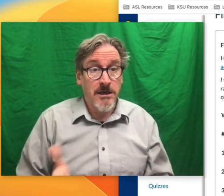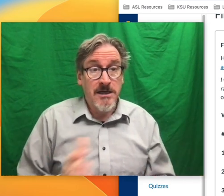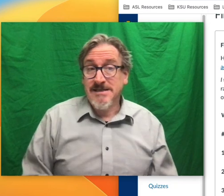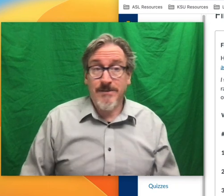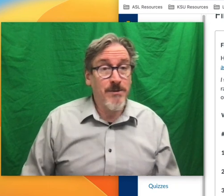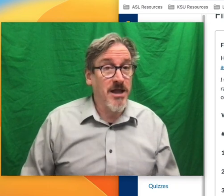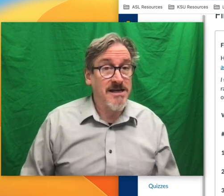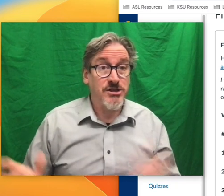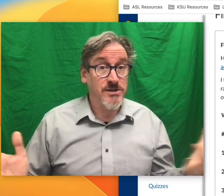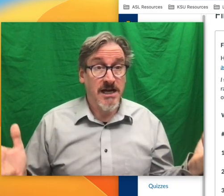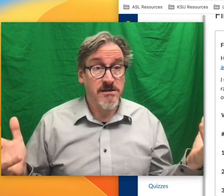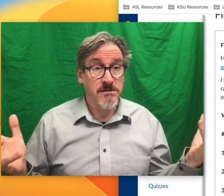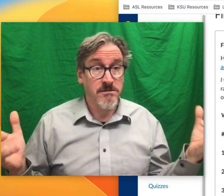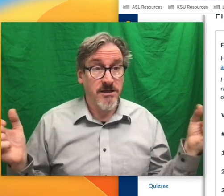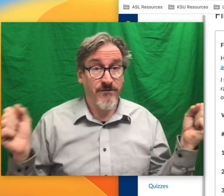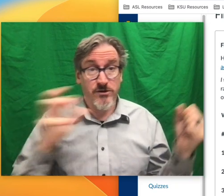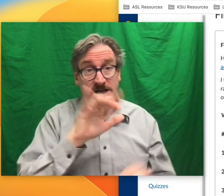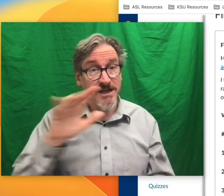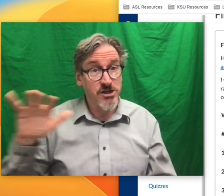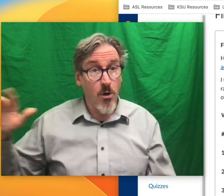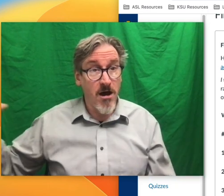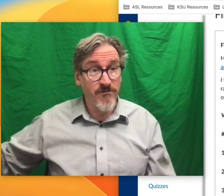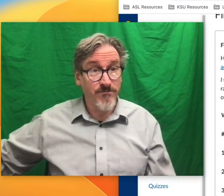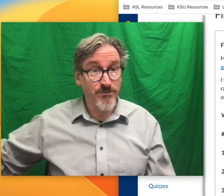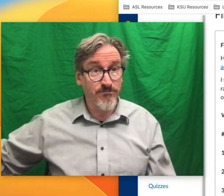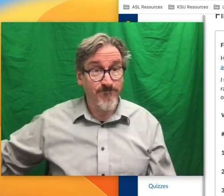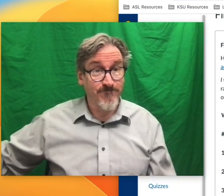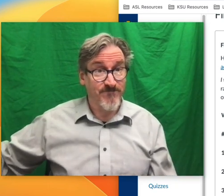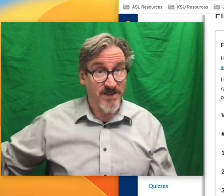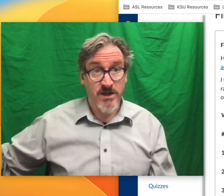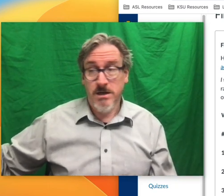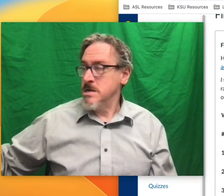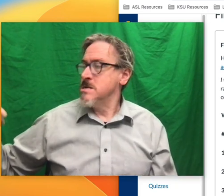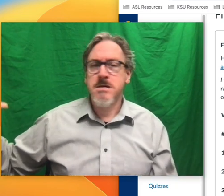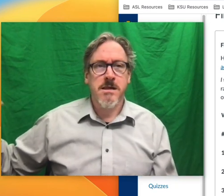that. Same thing applies to signs. If your signs go off,